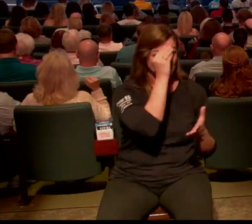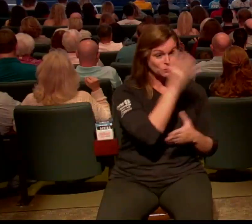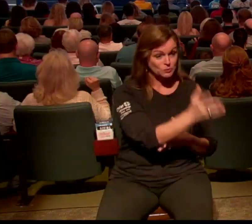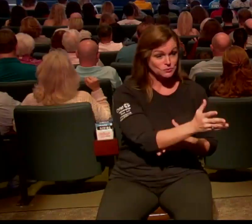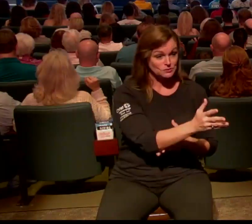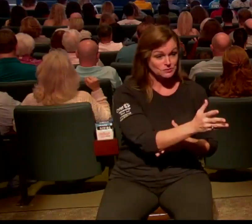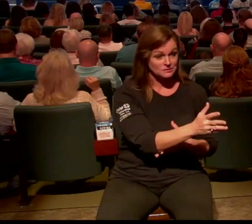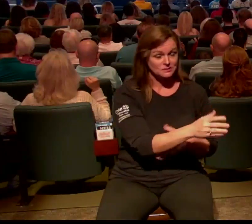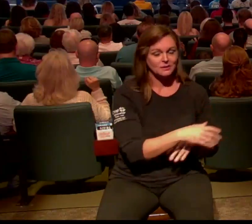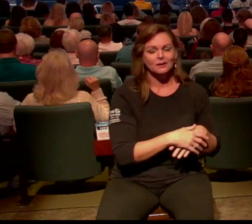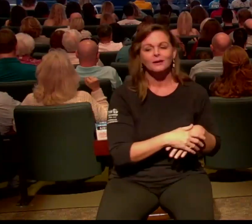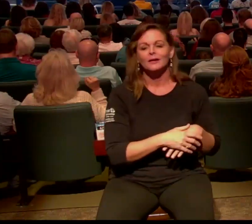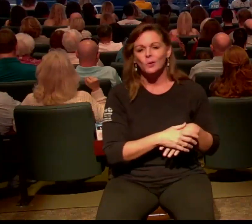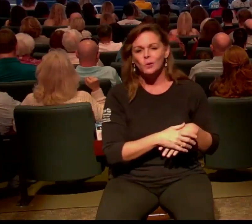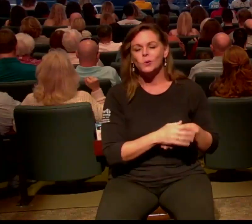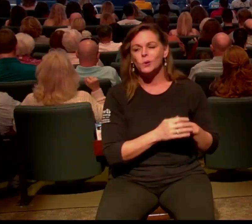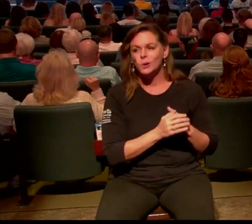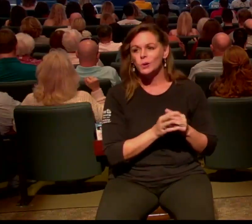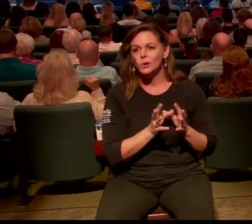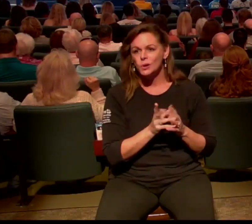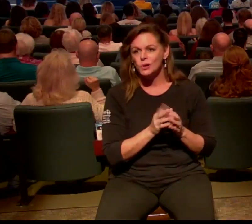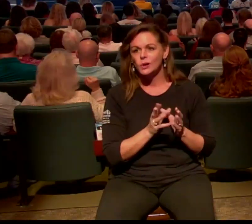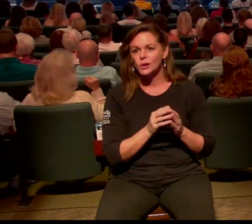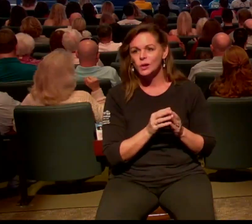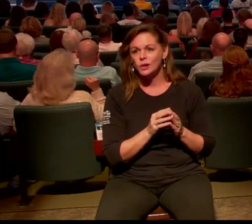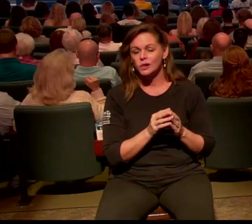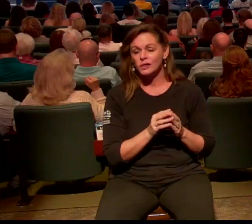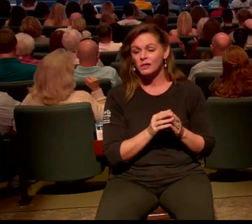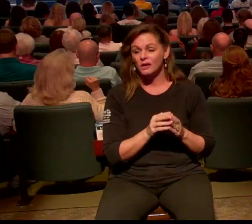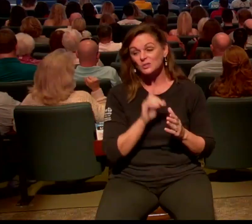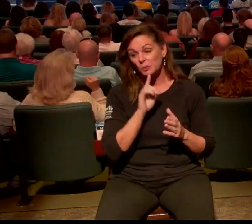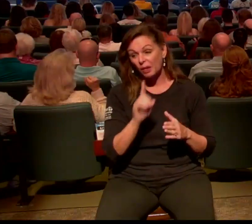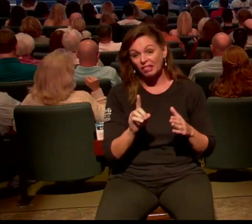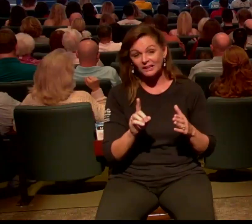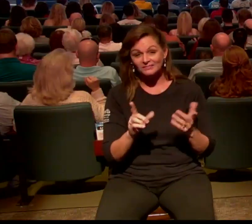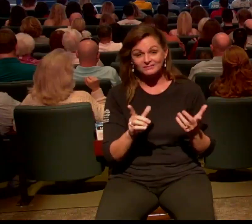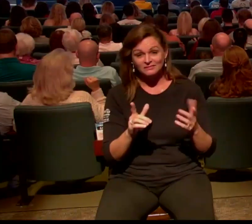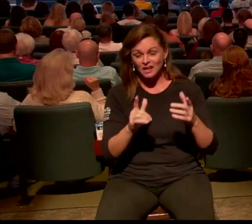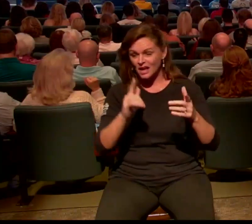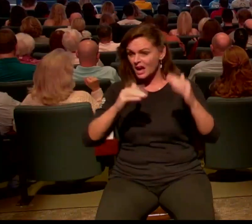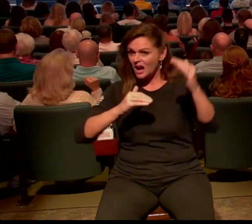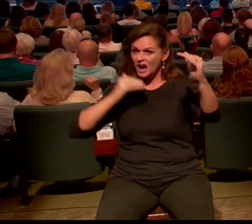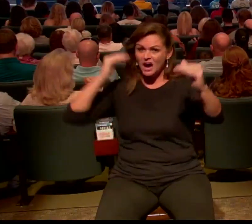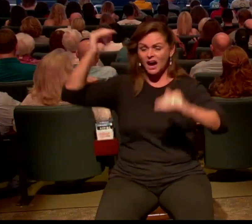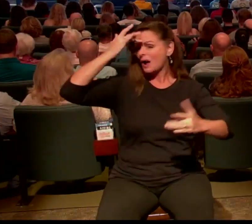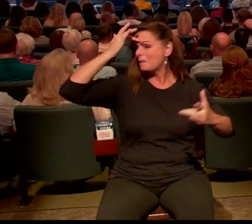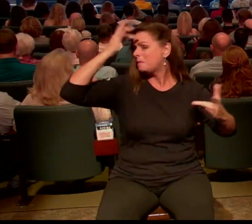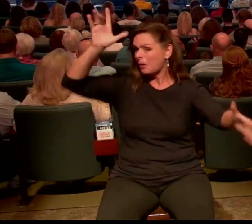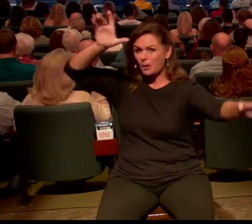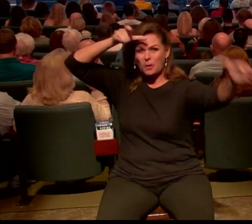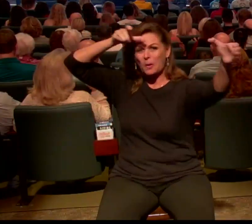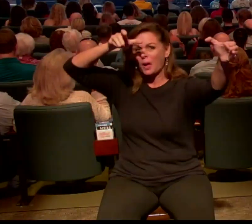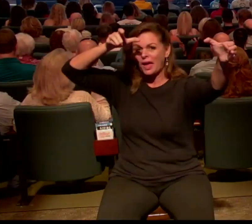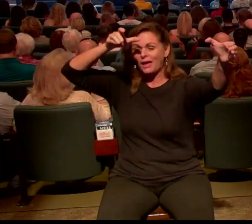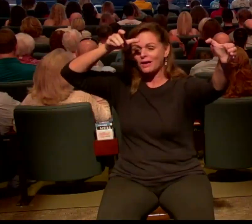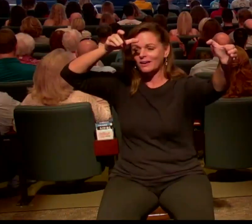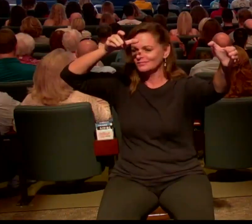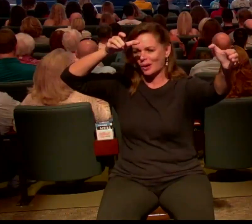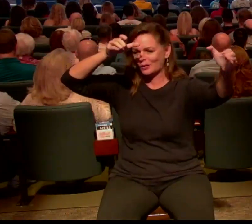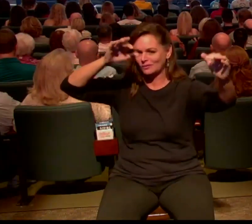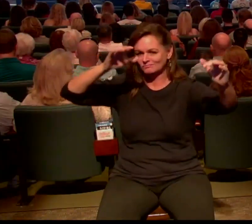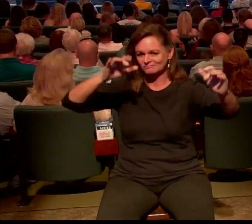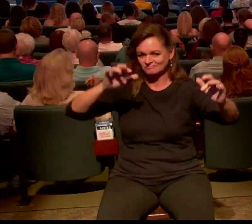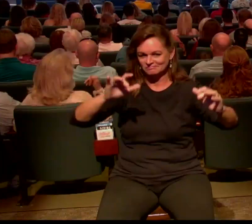you, there's nothing brilliant about it. It's so simple. It's